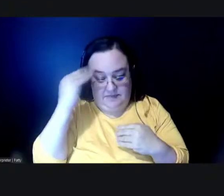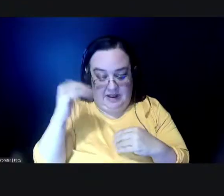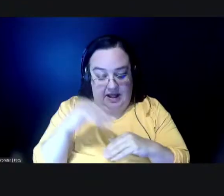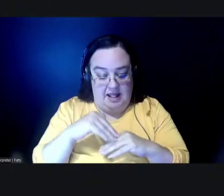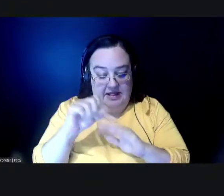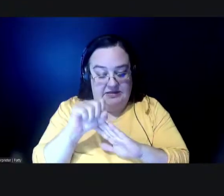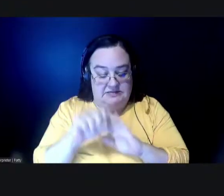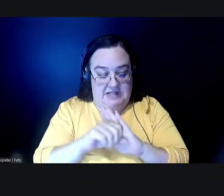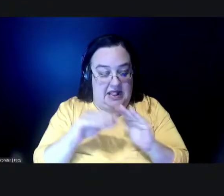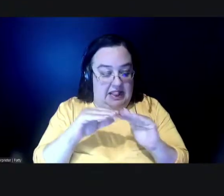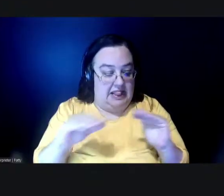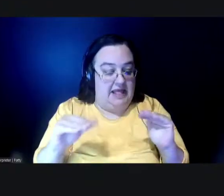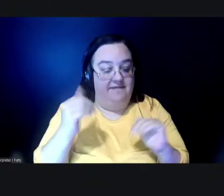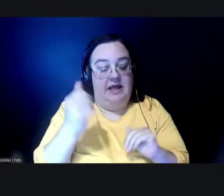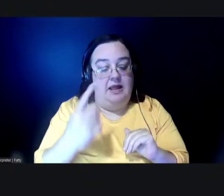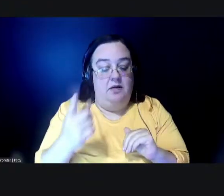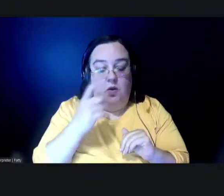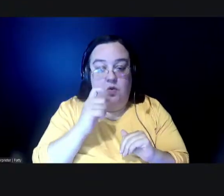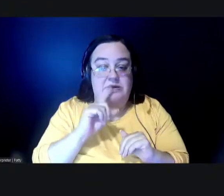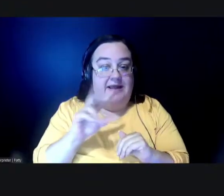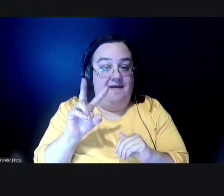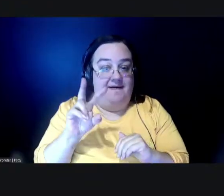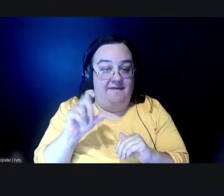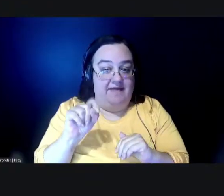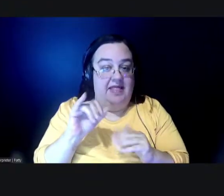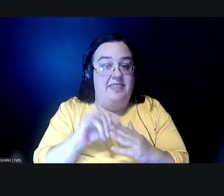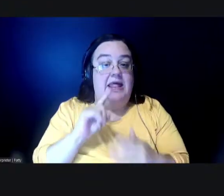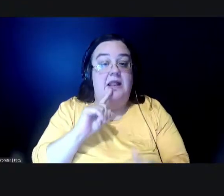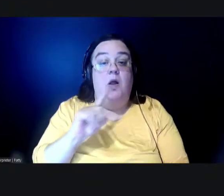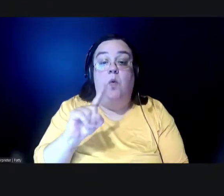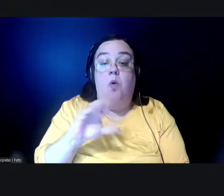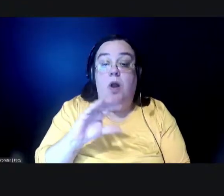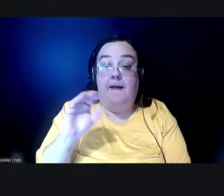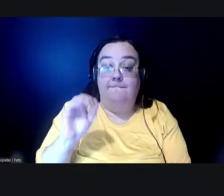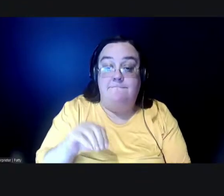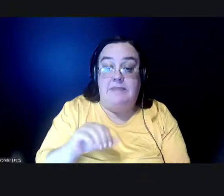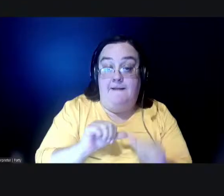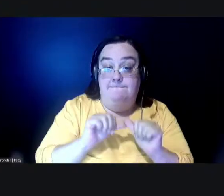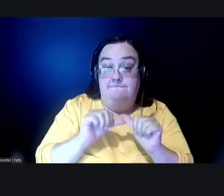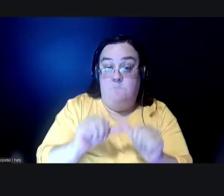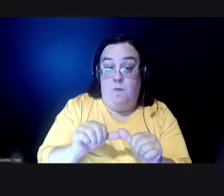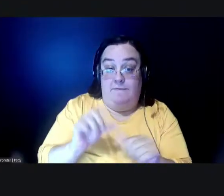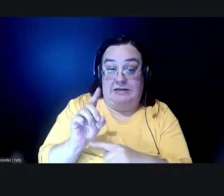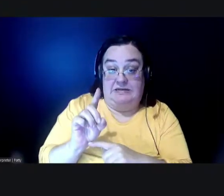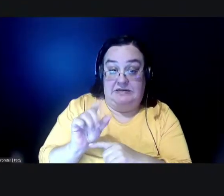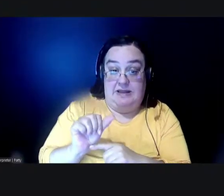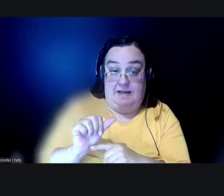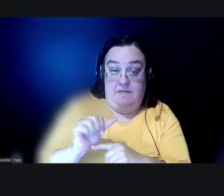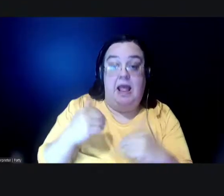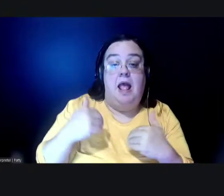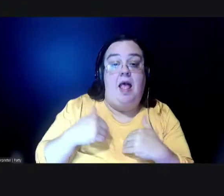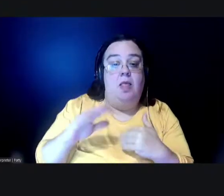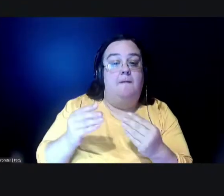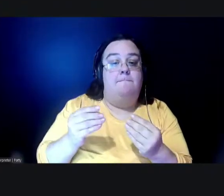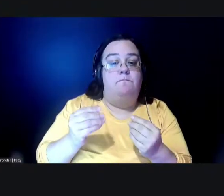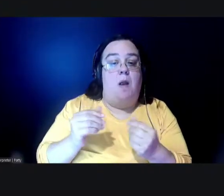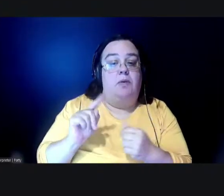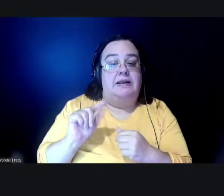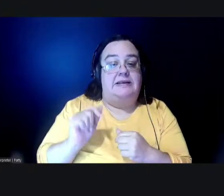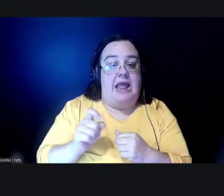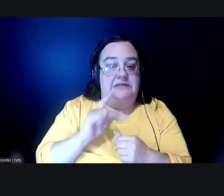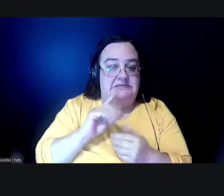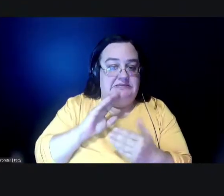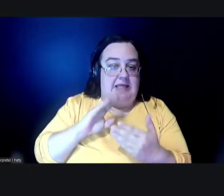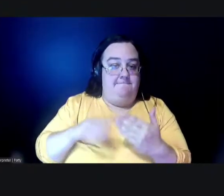level, anybody who is a veteran who is 100% permanently disabled has their property taxes